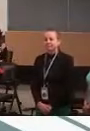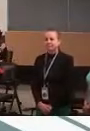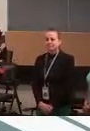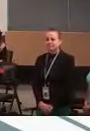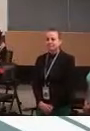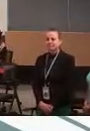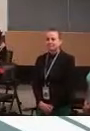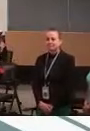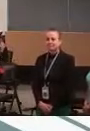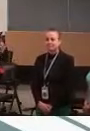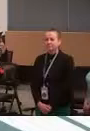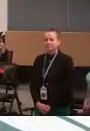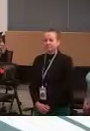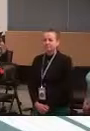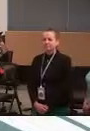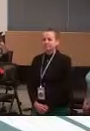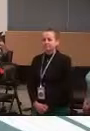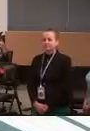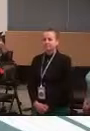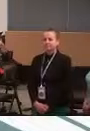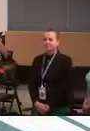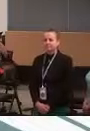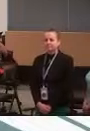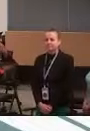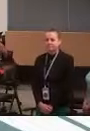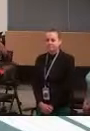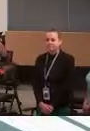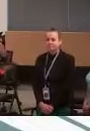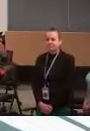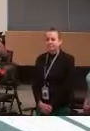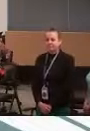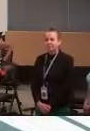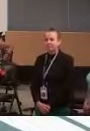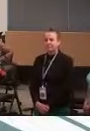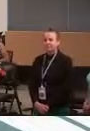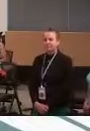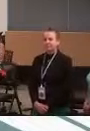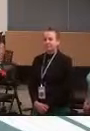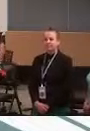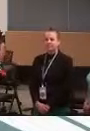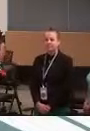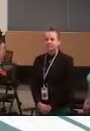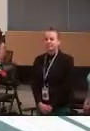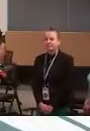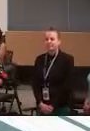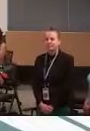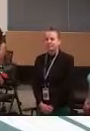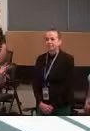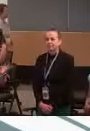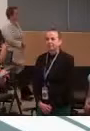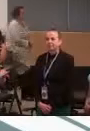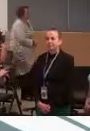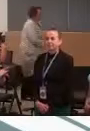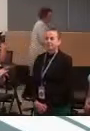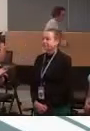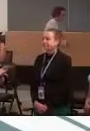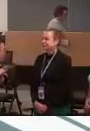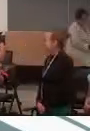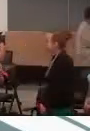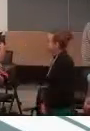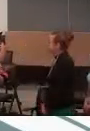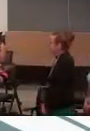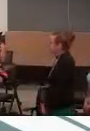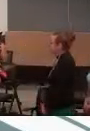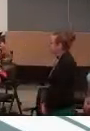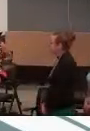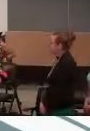education. So that is what we are excited about moving forward. And lastly, because I forgot to mention this, and I